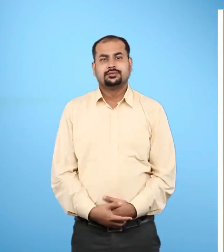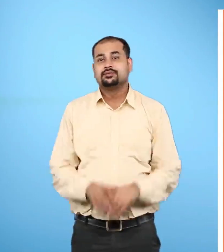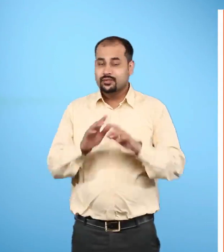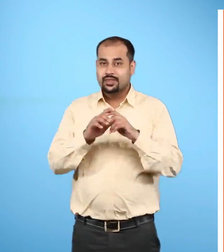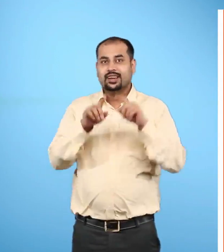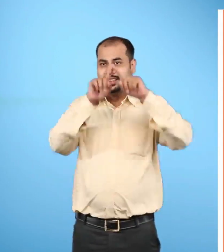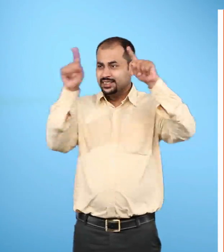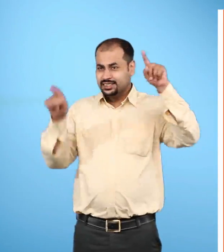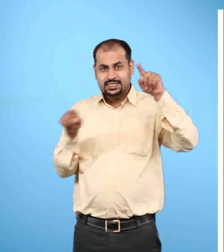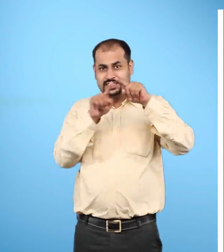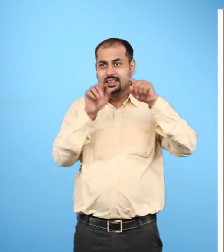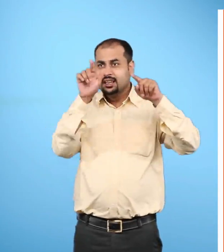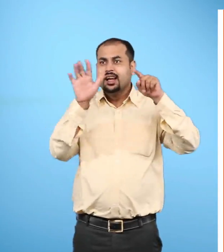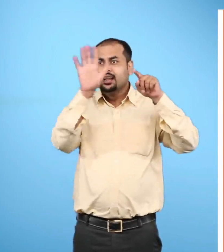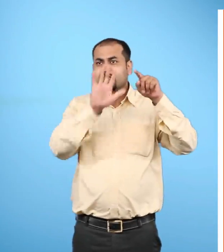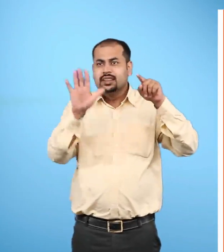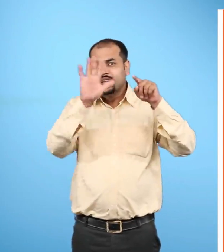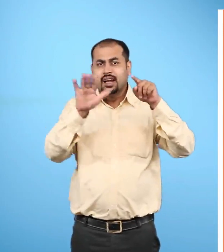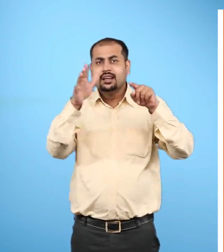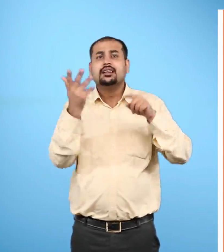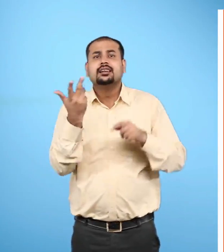What is the area of each of the triangles?